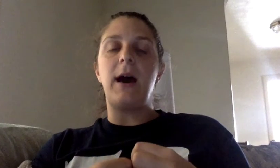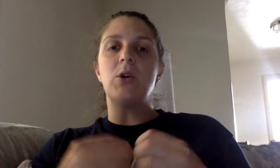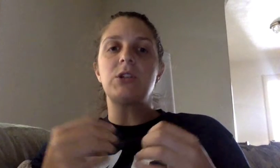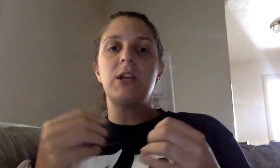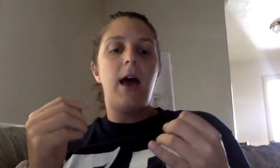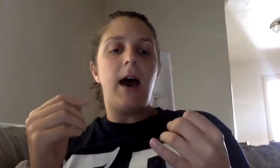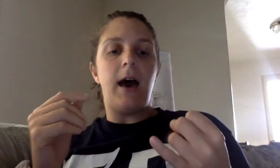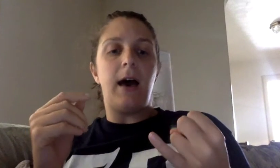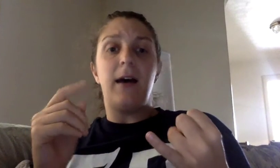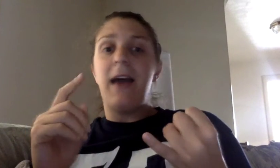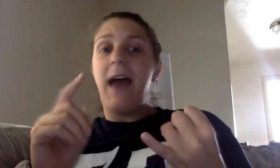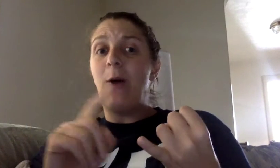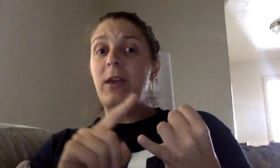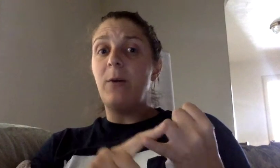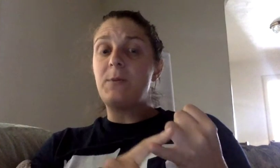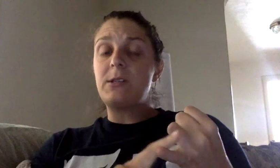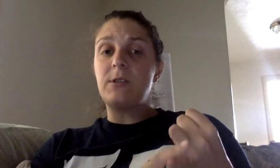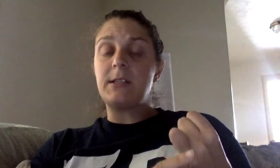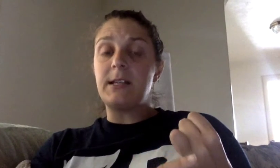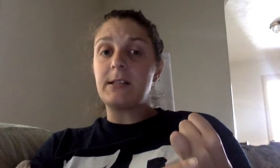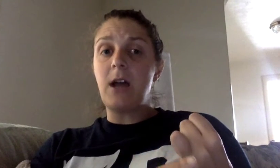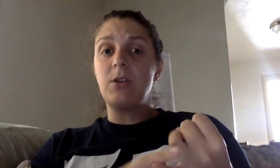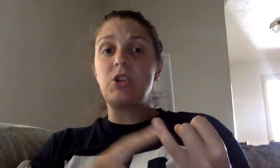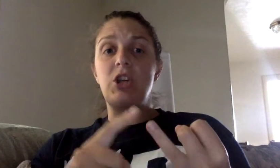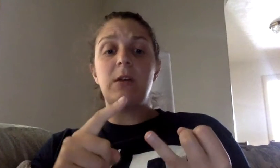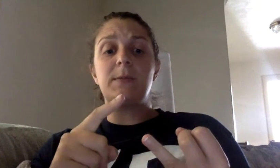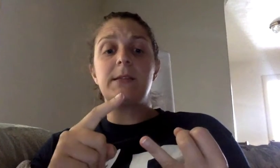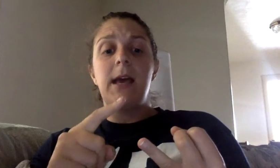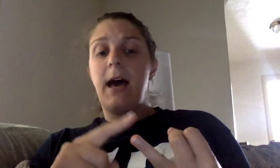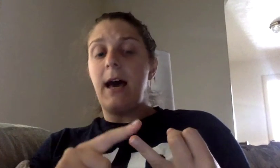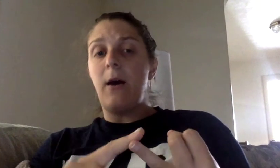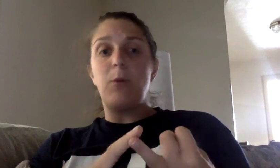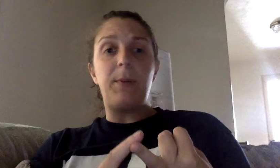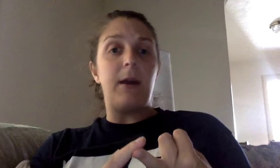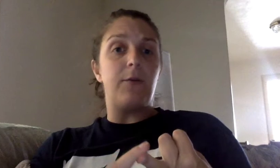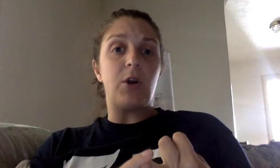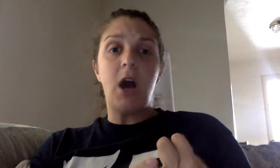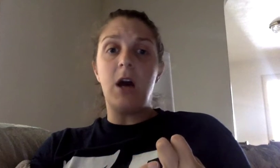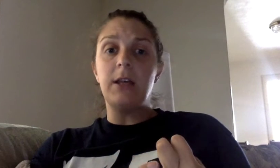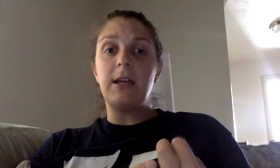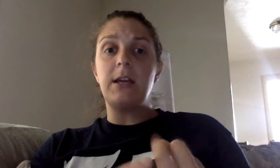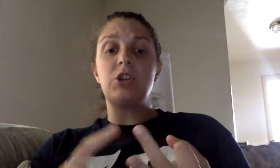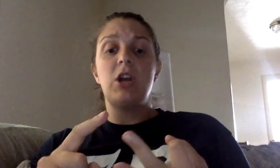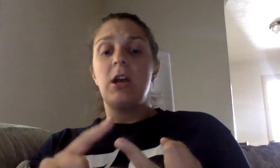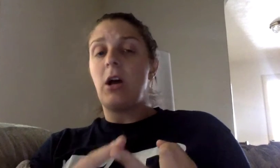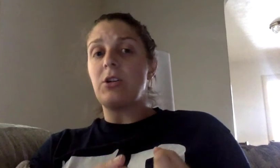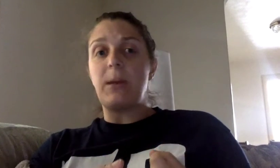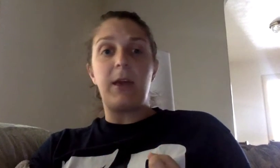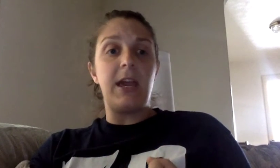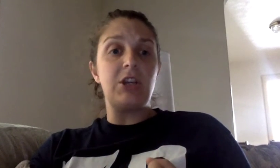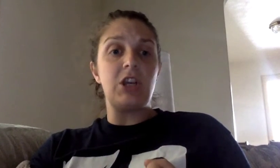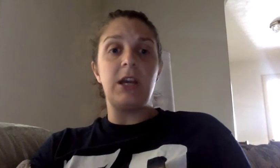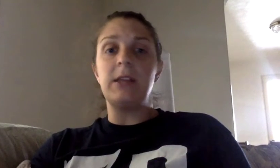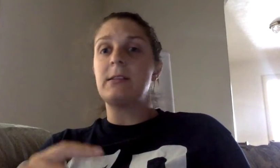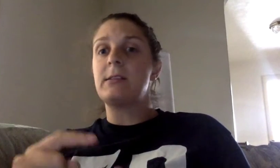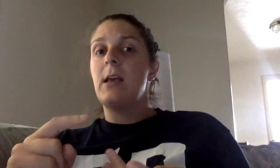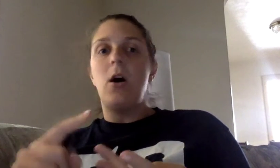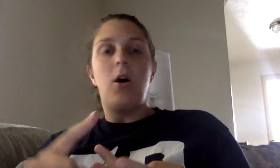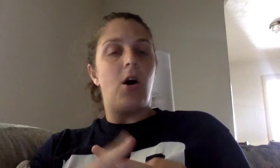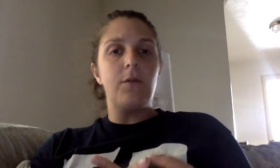about how we help students get scholarships, prepare for college applications, all of